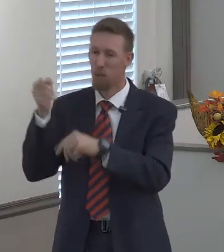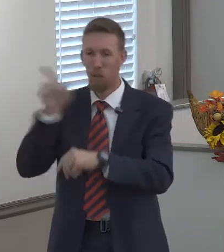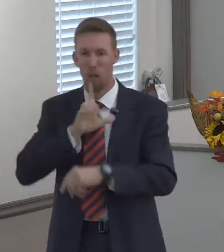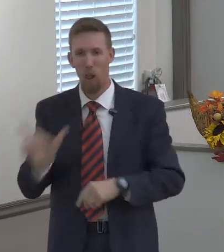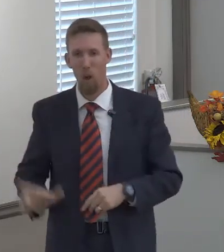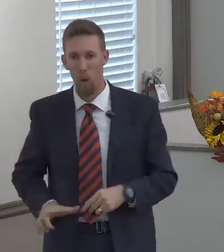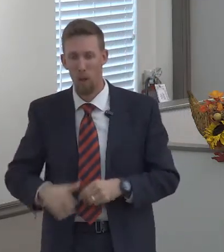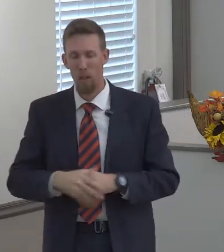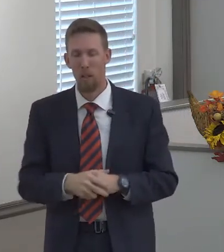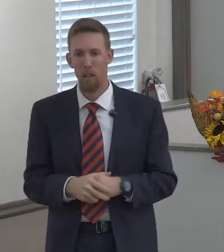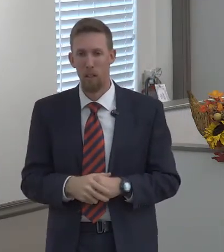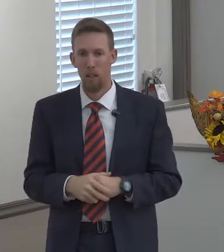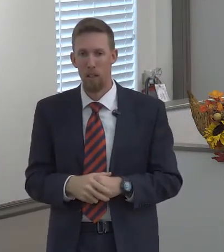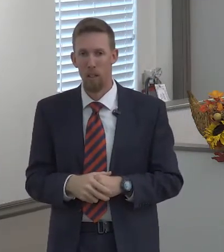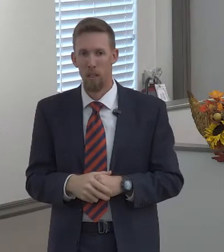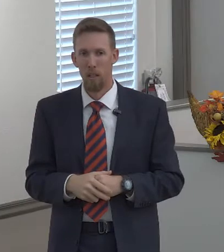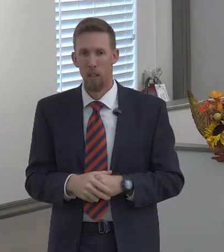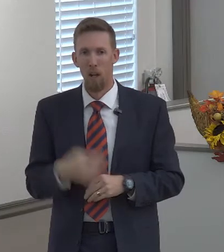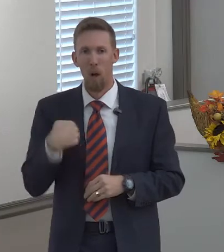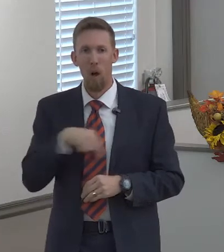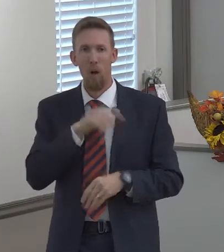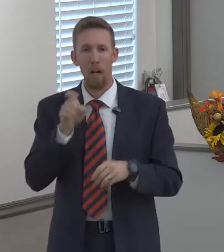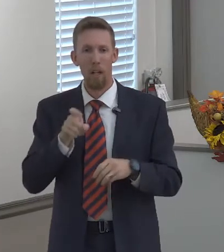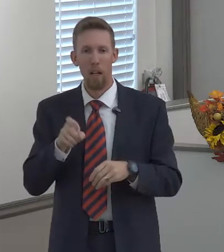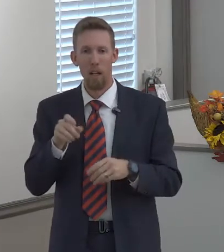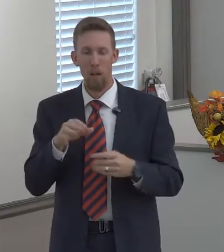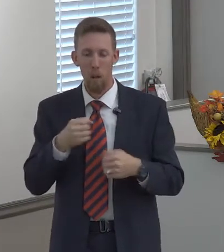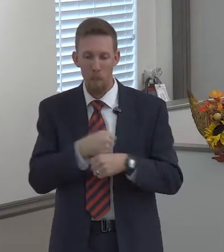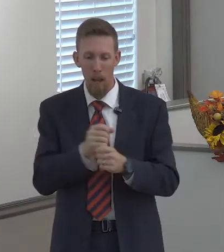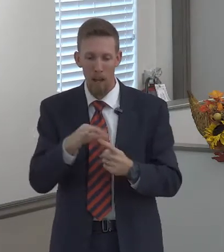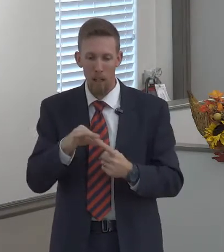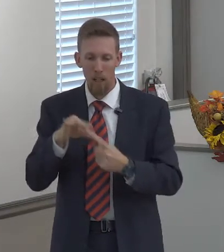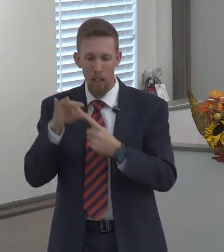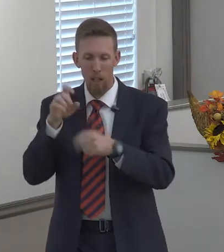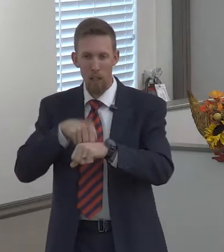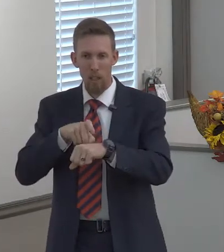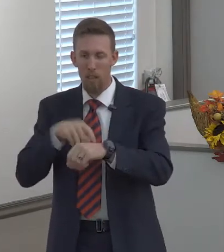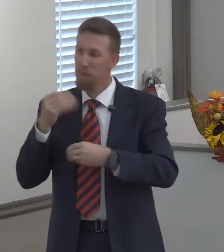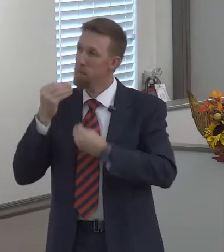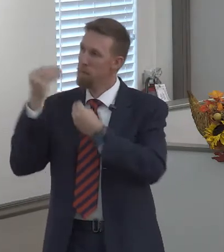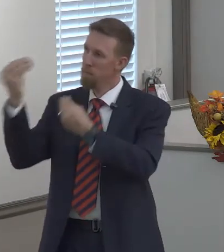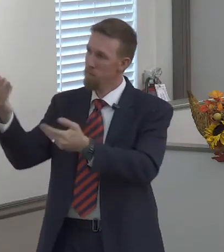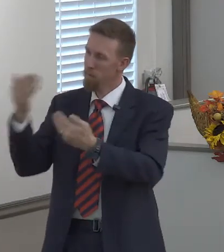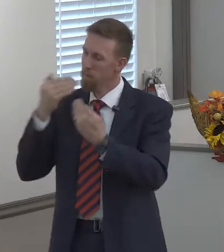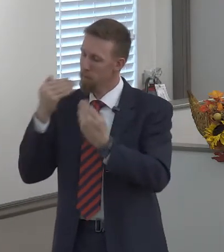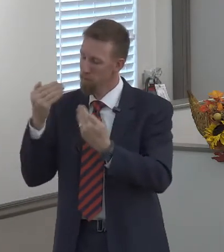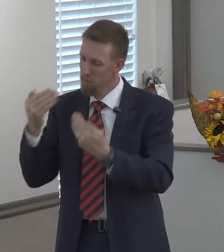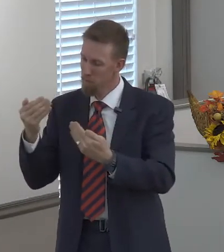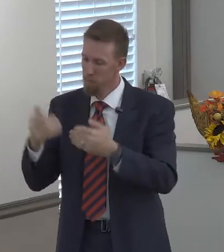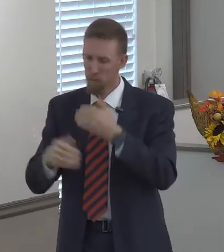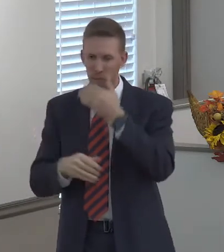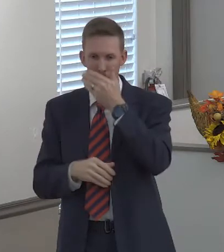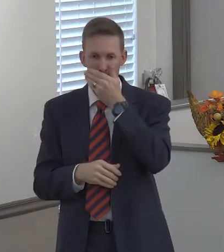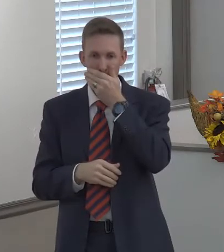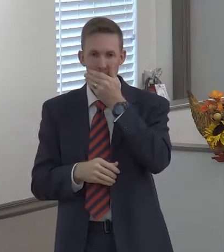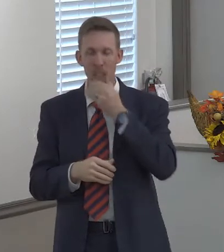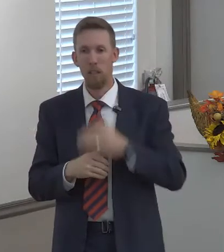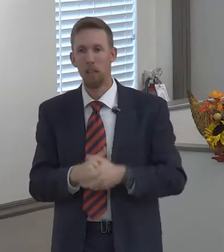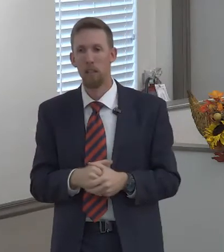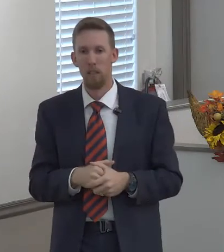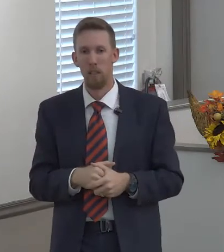And that about covers it. Well, thank you. What's wrong with that? What's wrong with